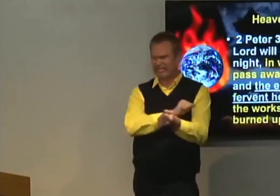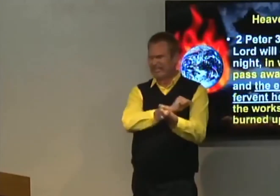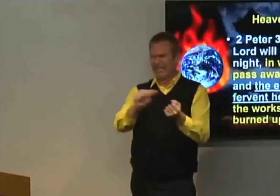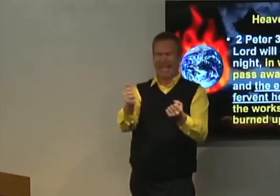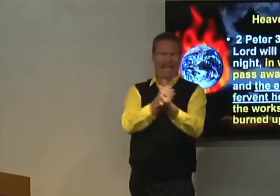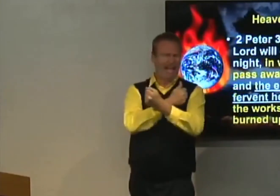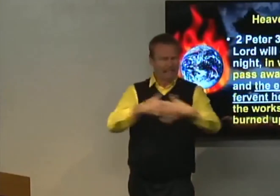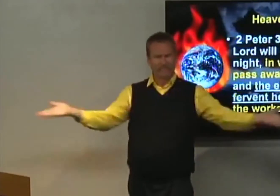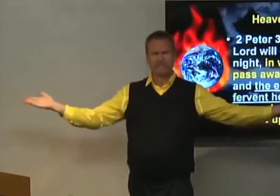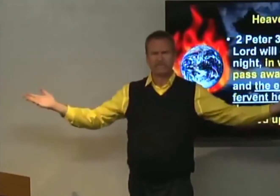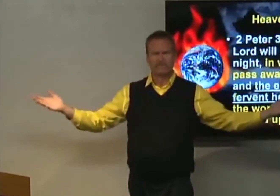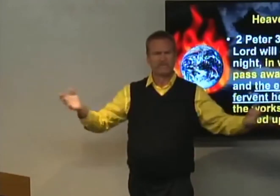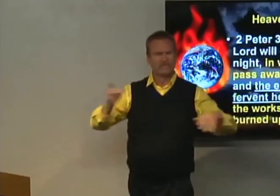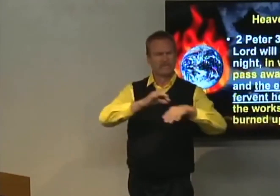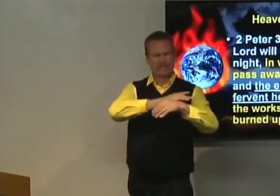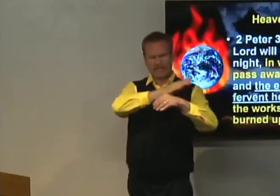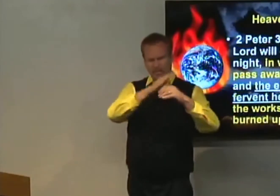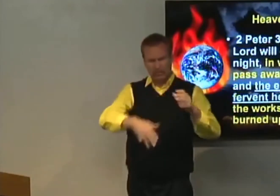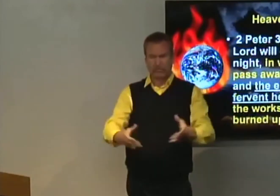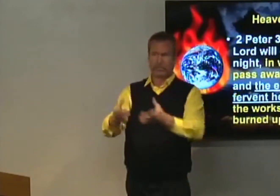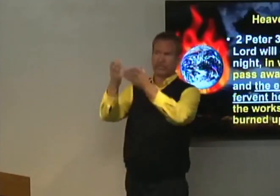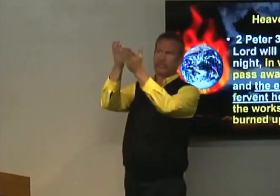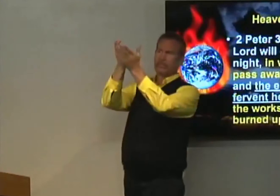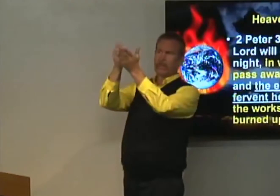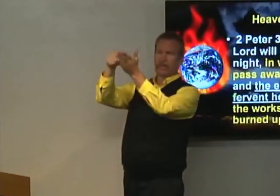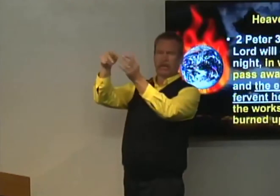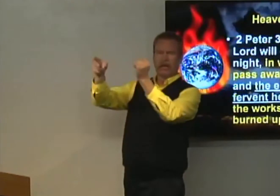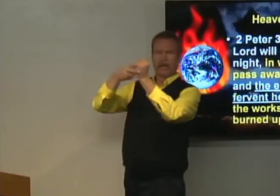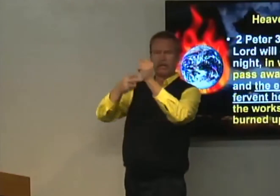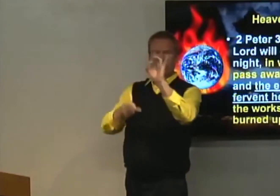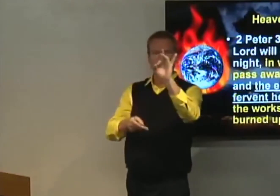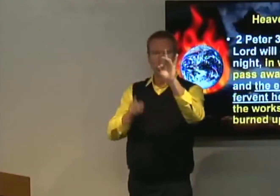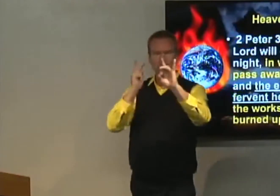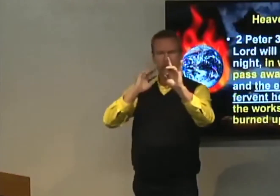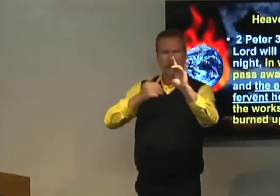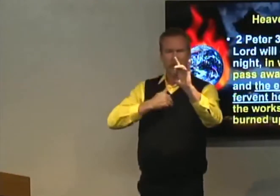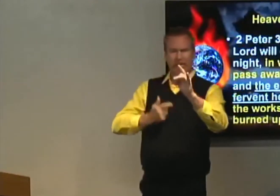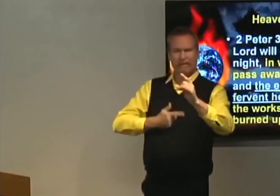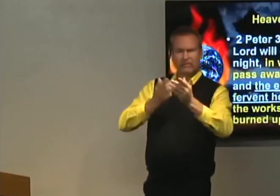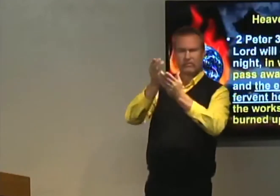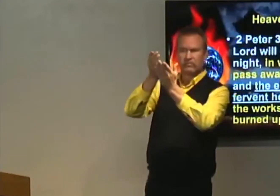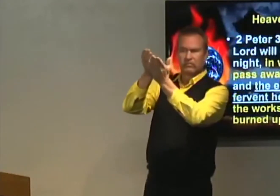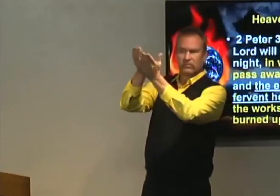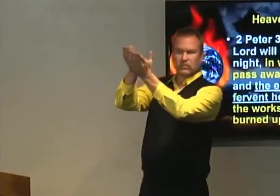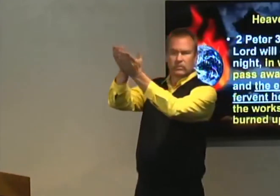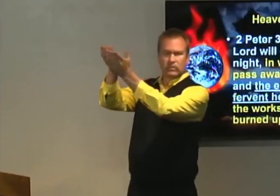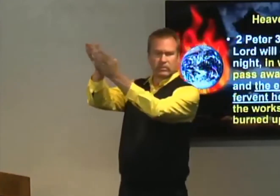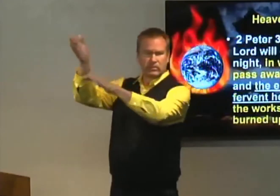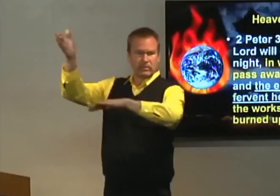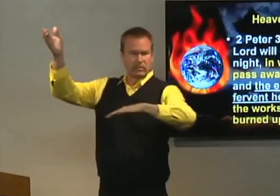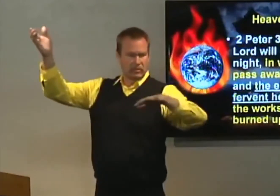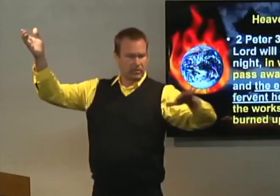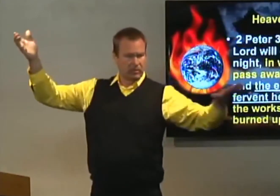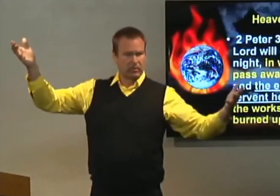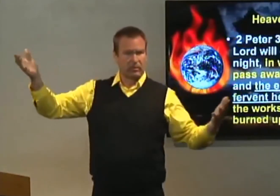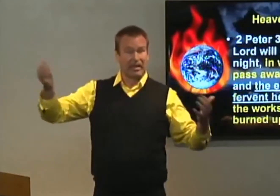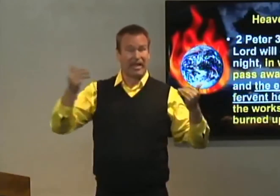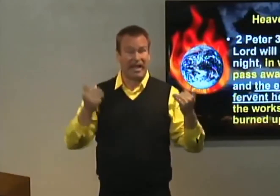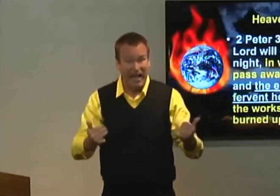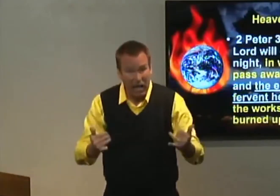because of those floods. Everything. Except for Noah, who was saved in the boat with the 8 people in the ark